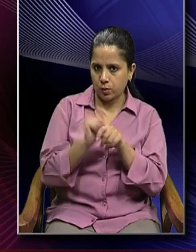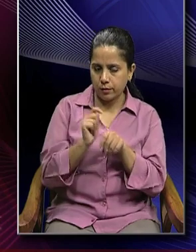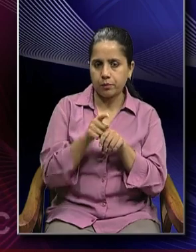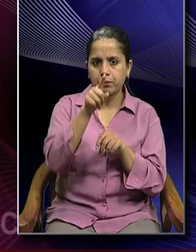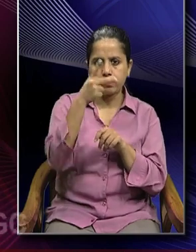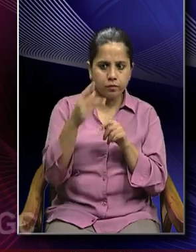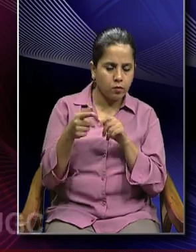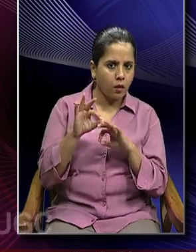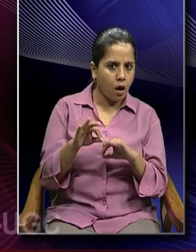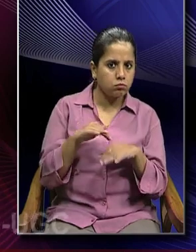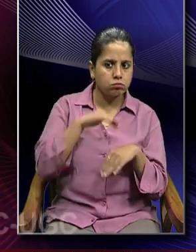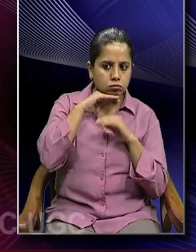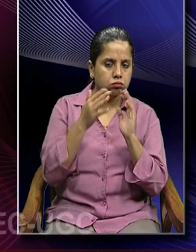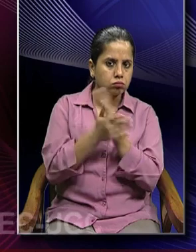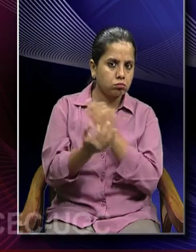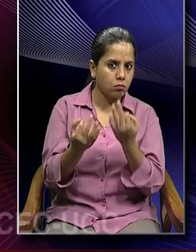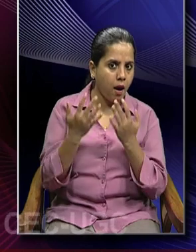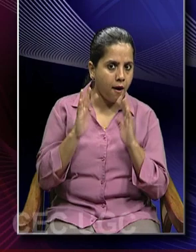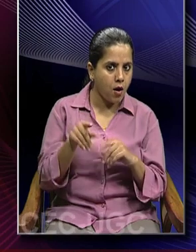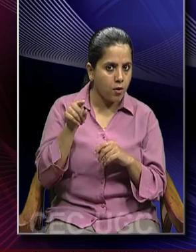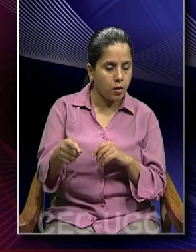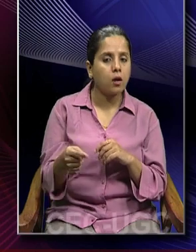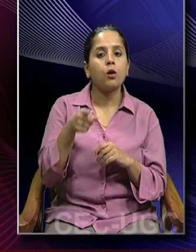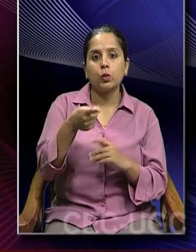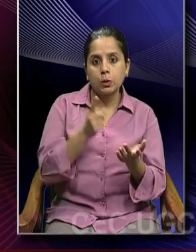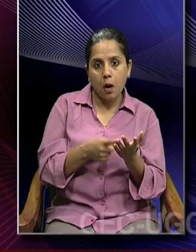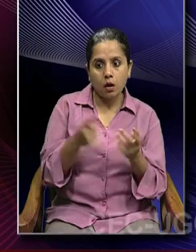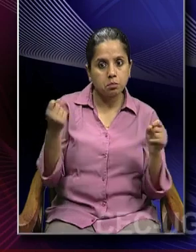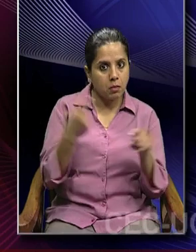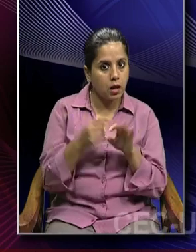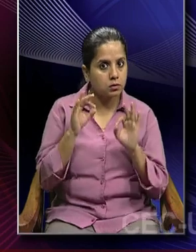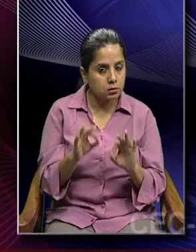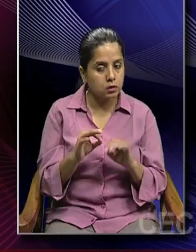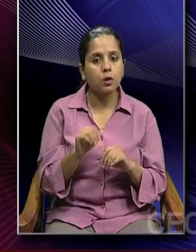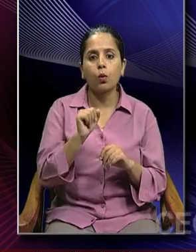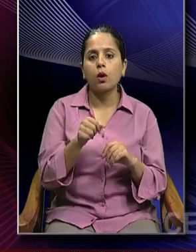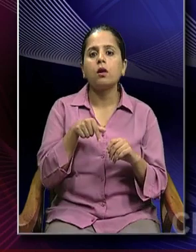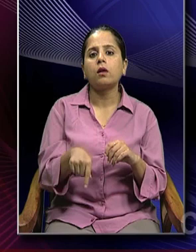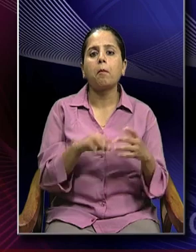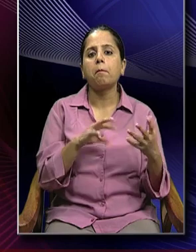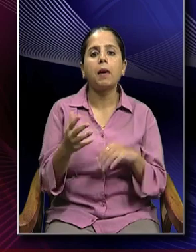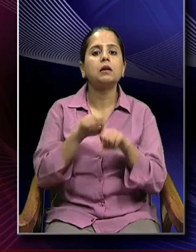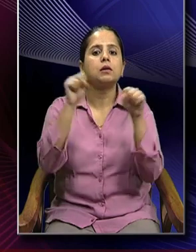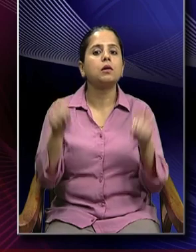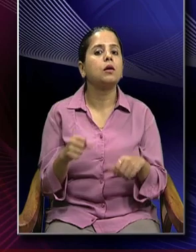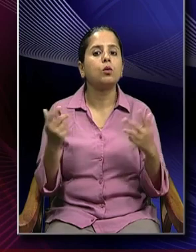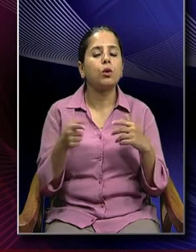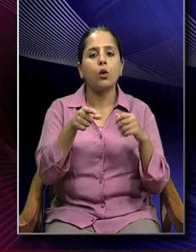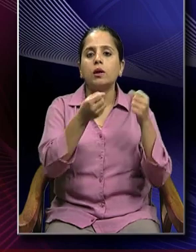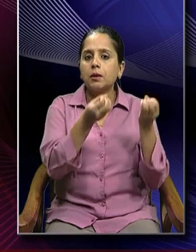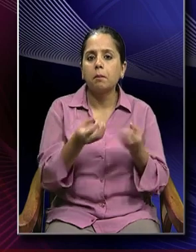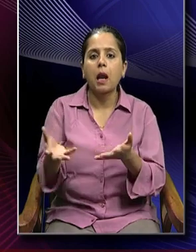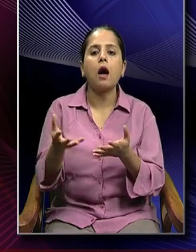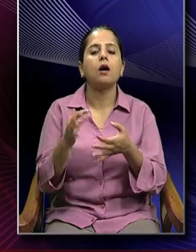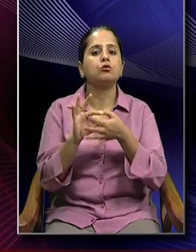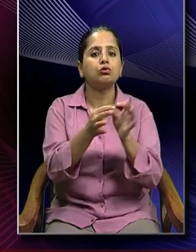competent people in that industry as per your demand or not. What is your production system and your supply chain links and